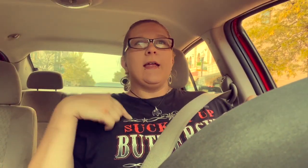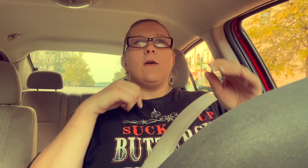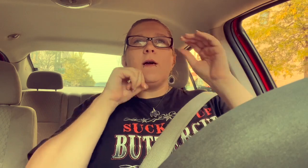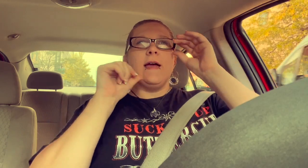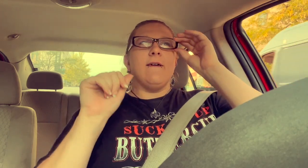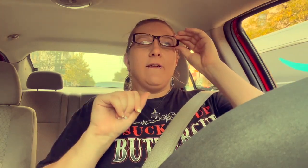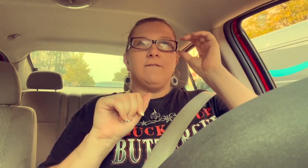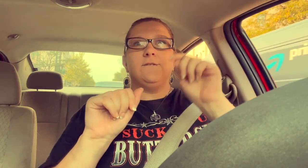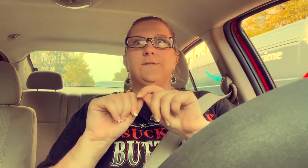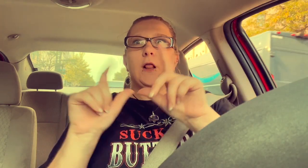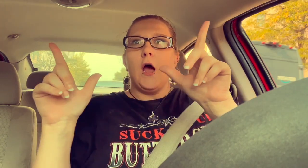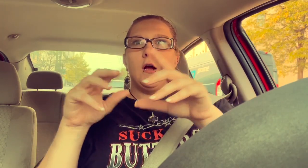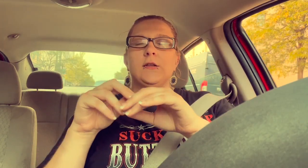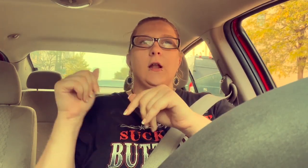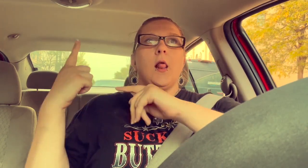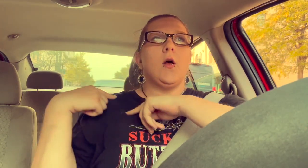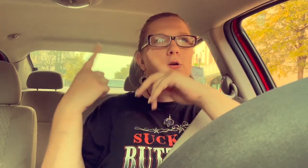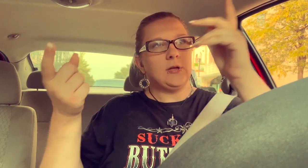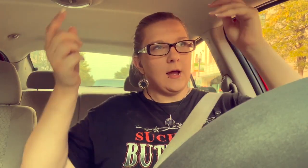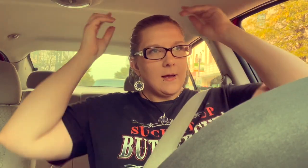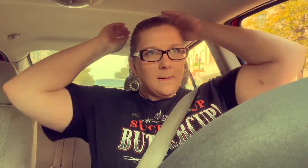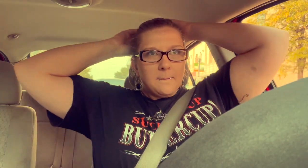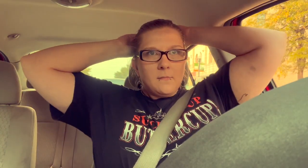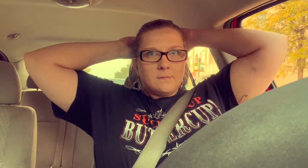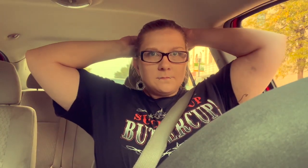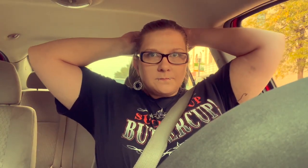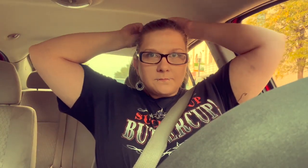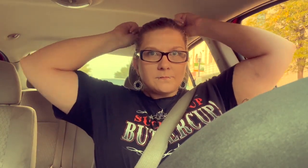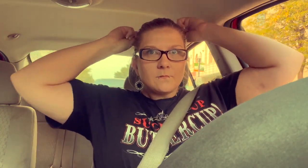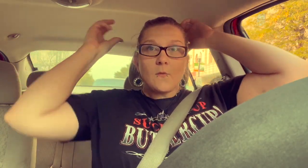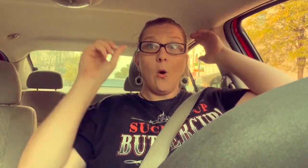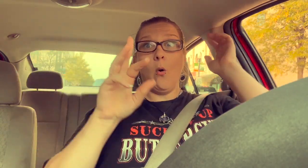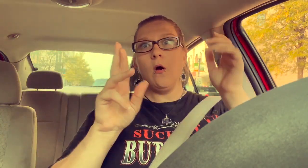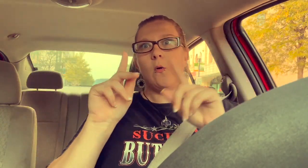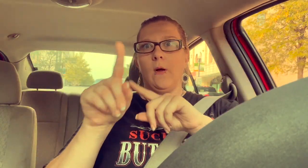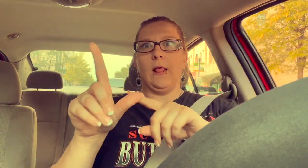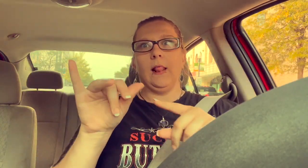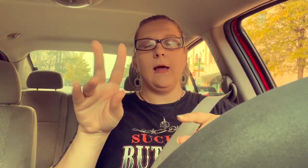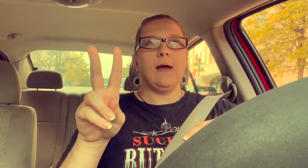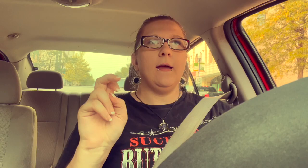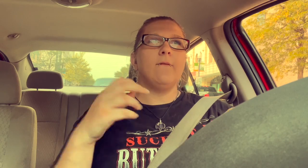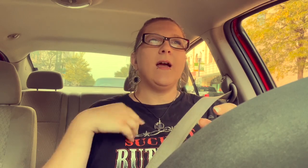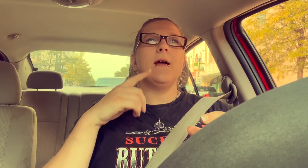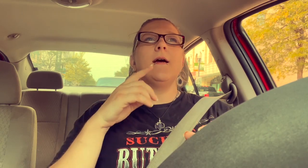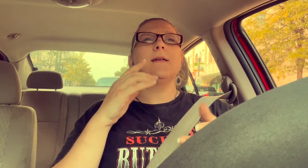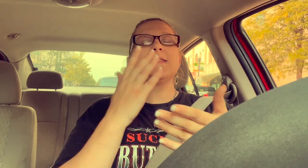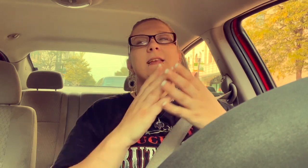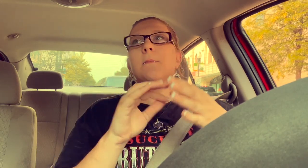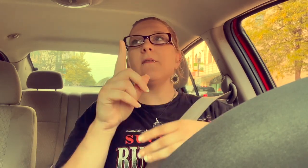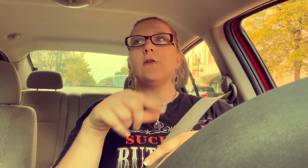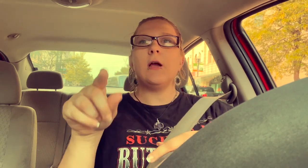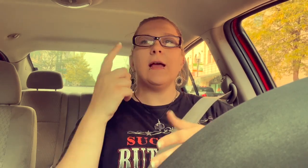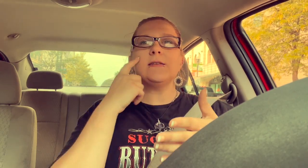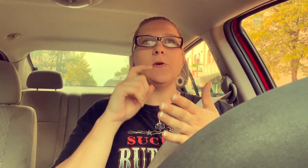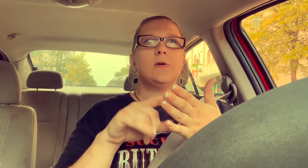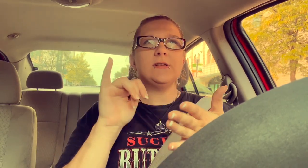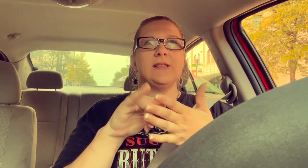I know I haven't vlogged in a long time, or went live. Some of you guys noticed that